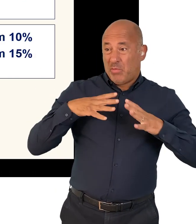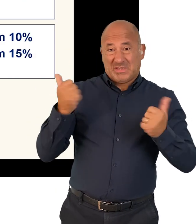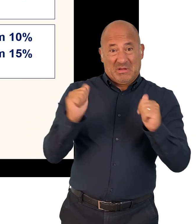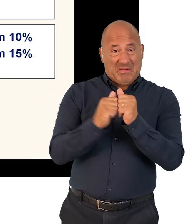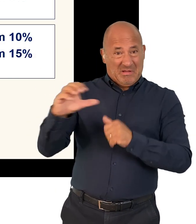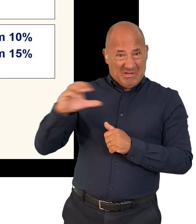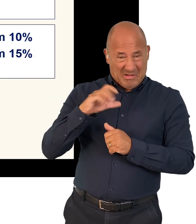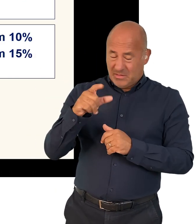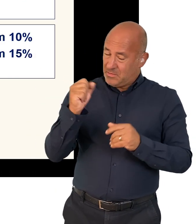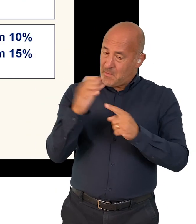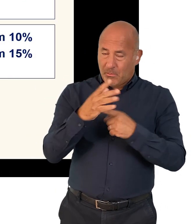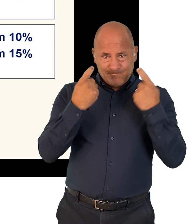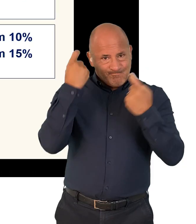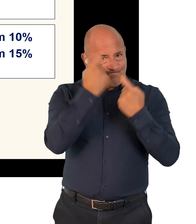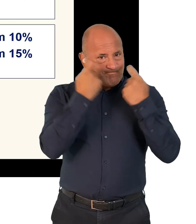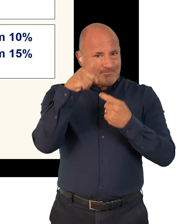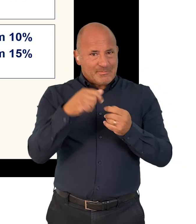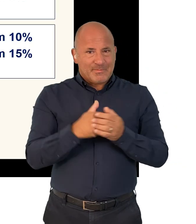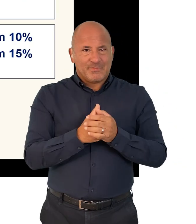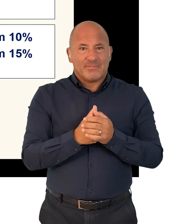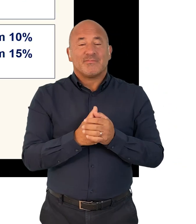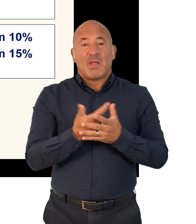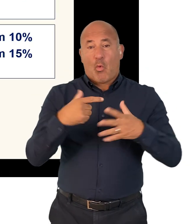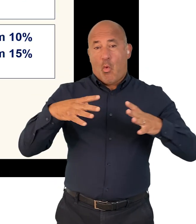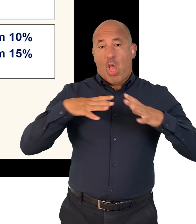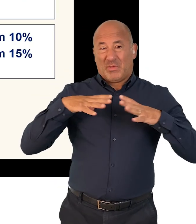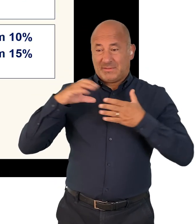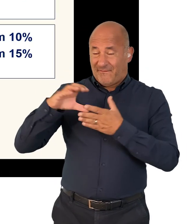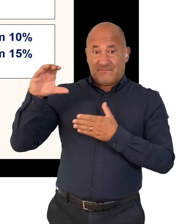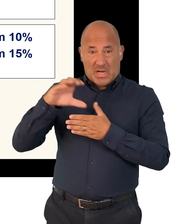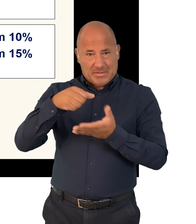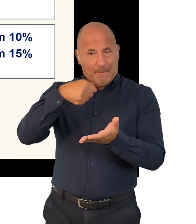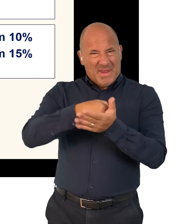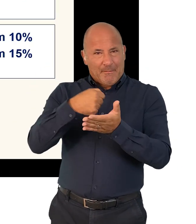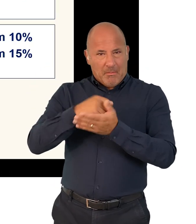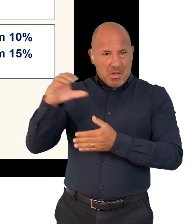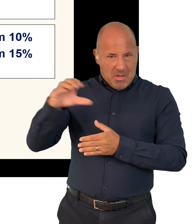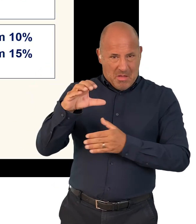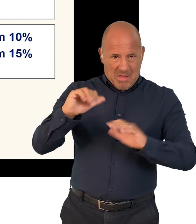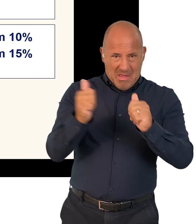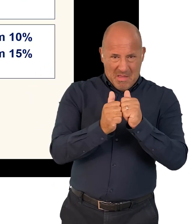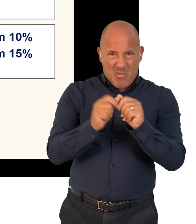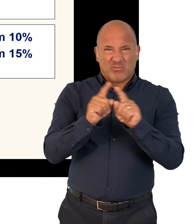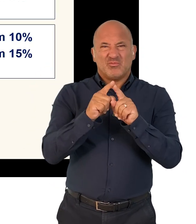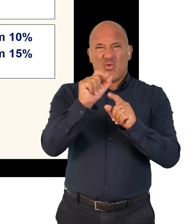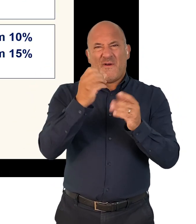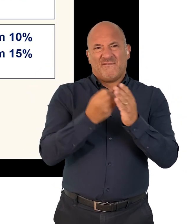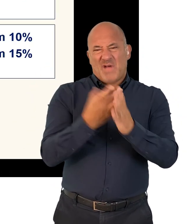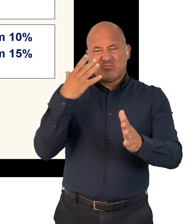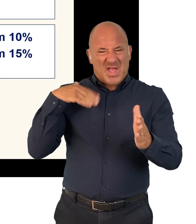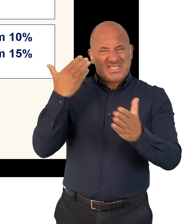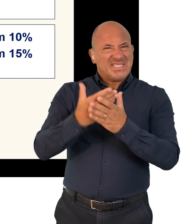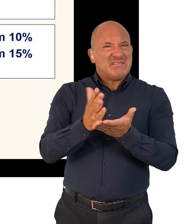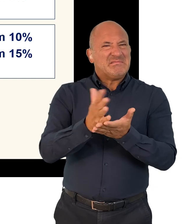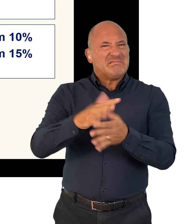be a key consideration. If you have minimal funds already secured and or do not have a strong track